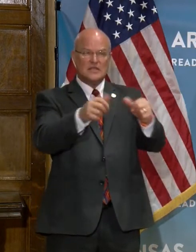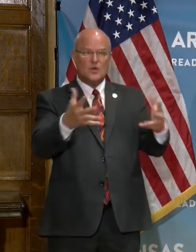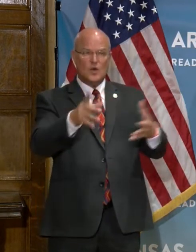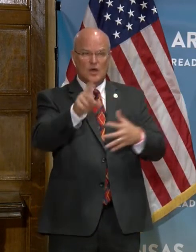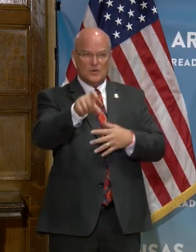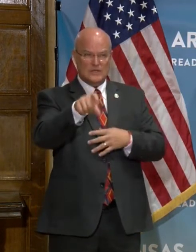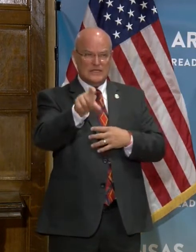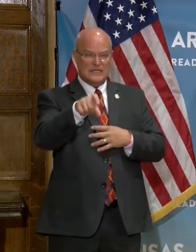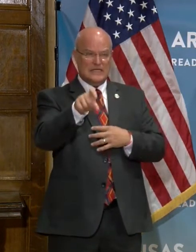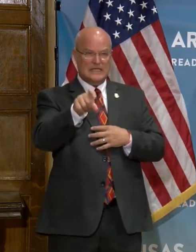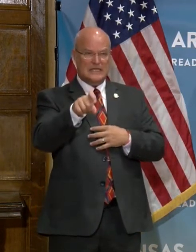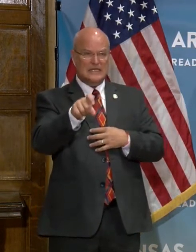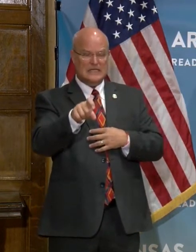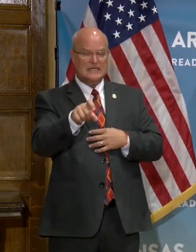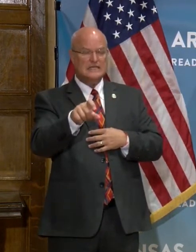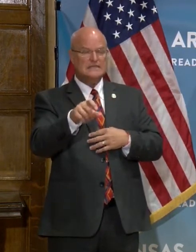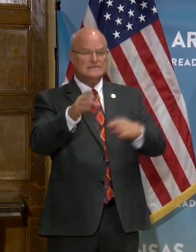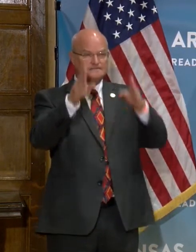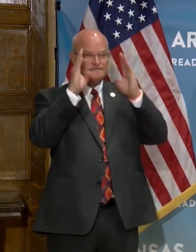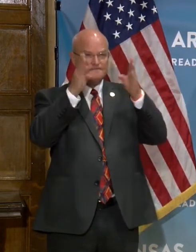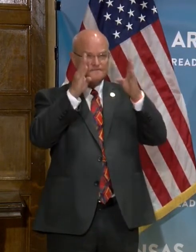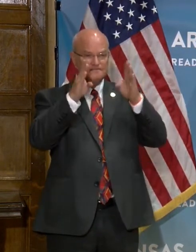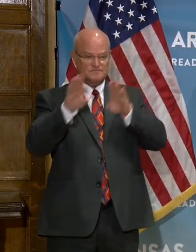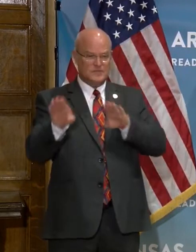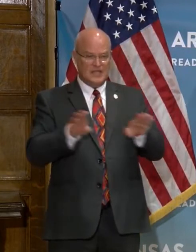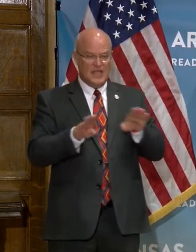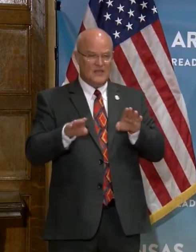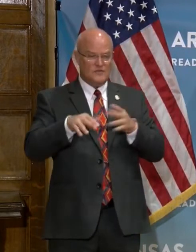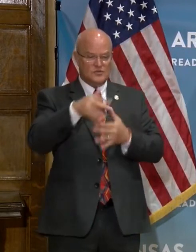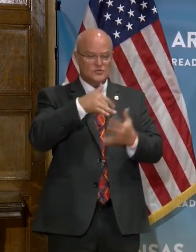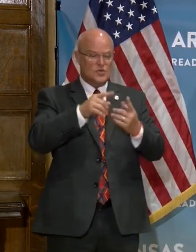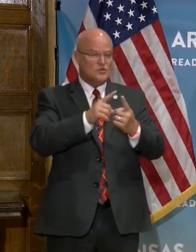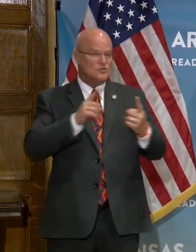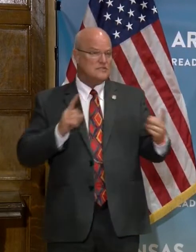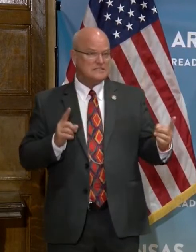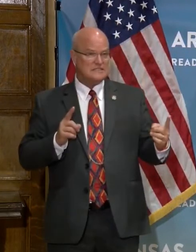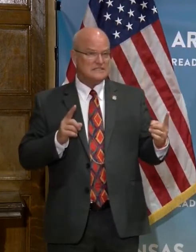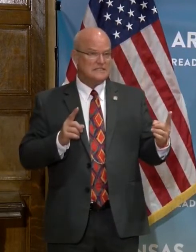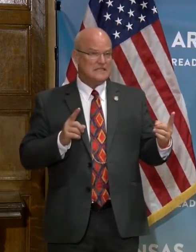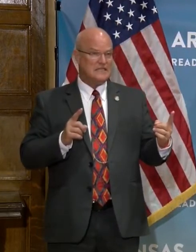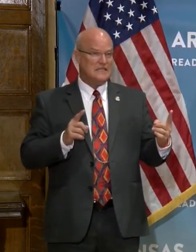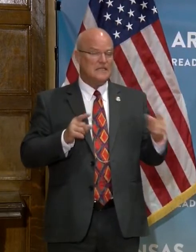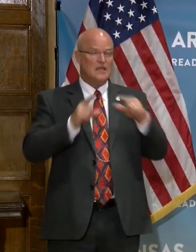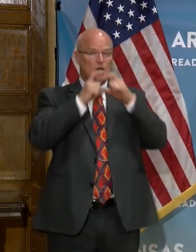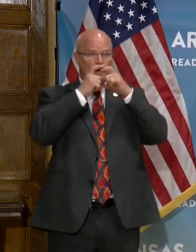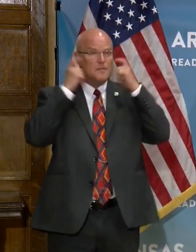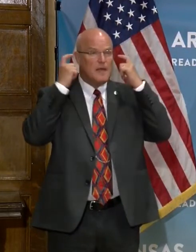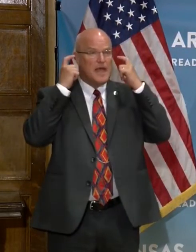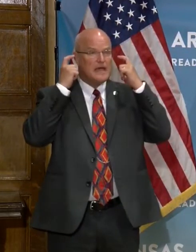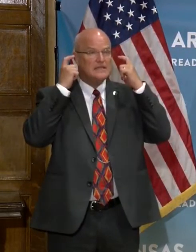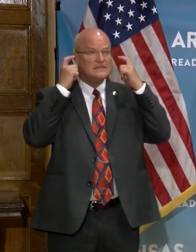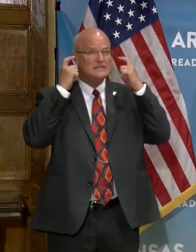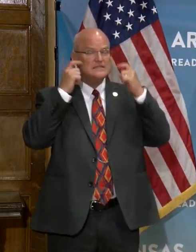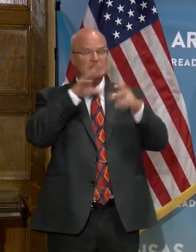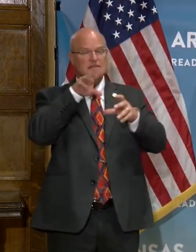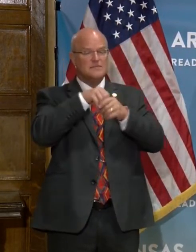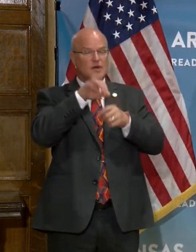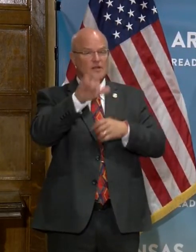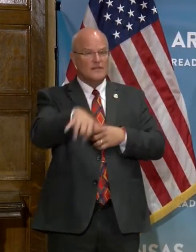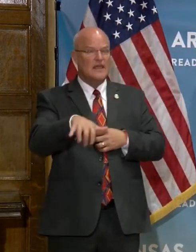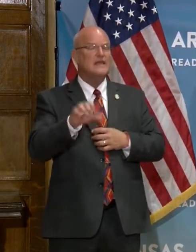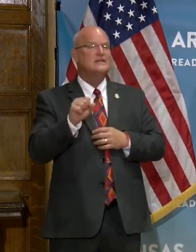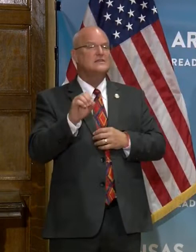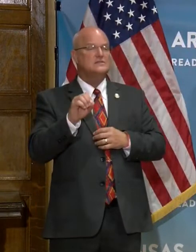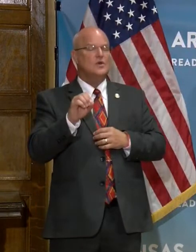we need in disciplined behavior, in social distancing, and in wearing masks as a part of that.